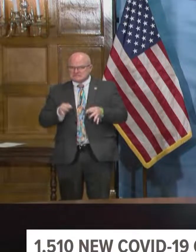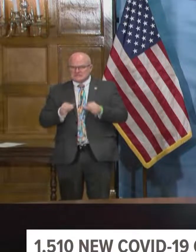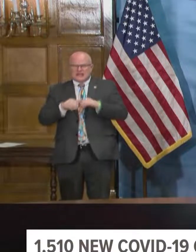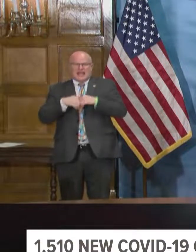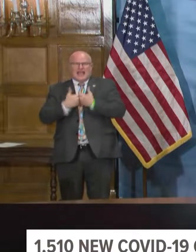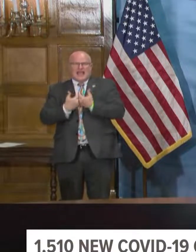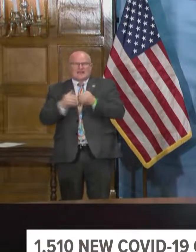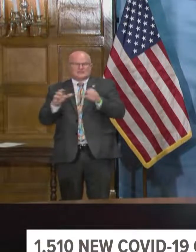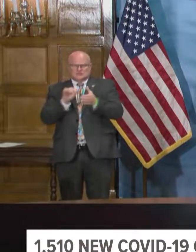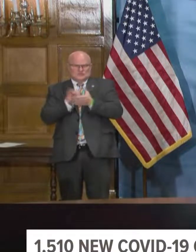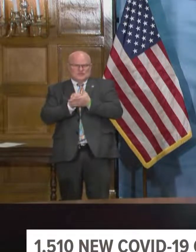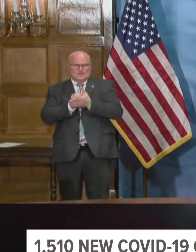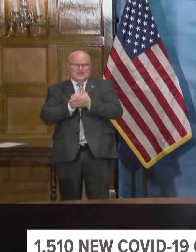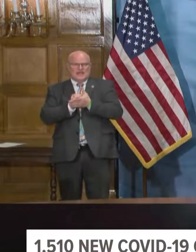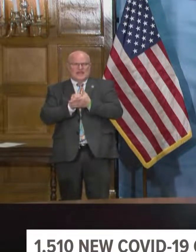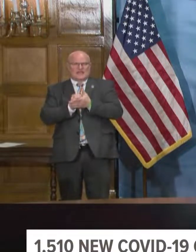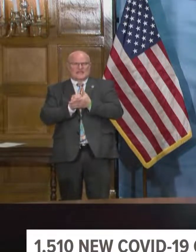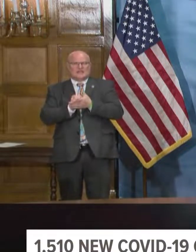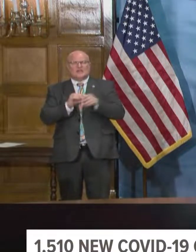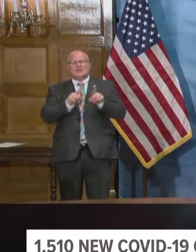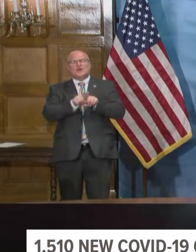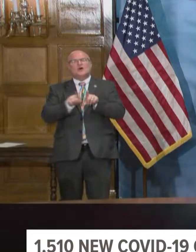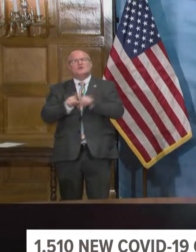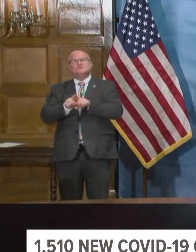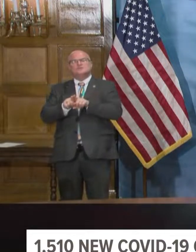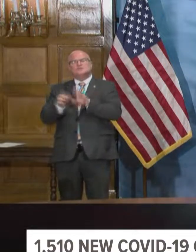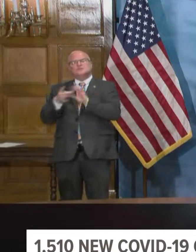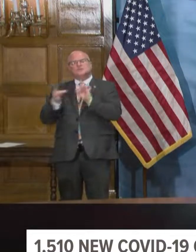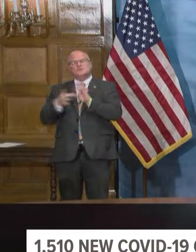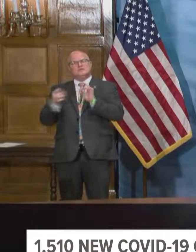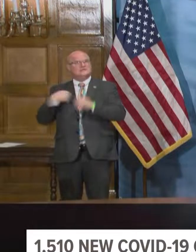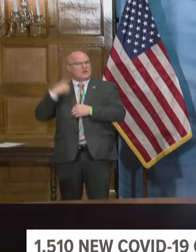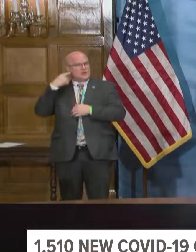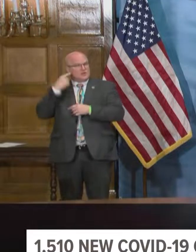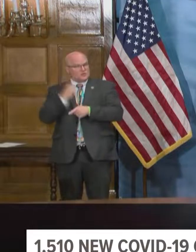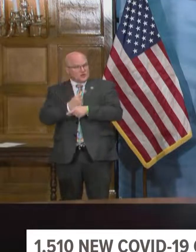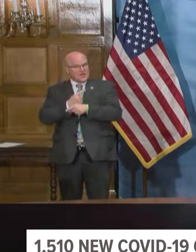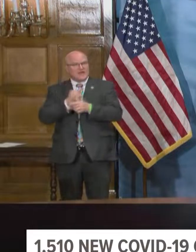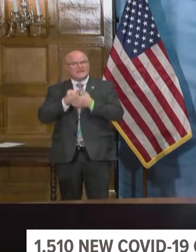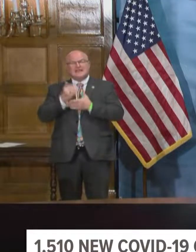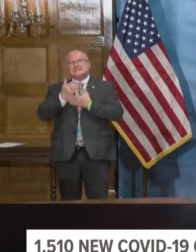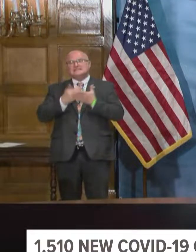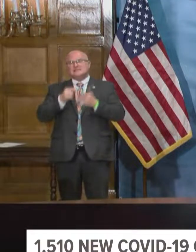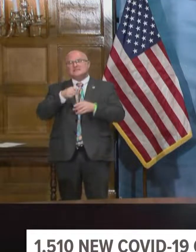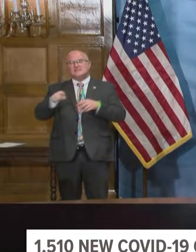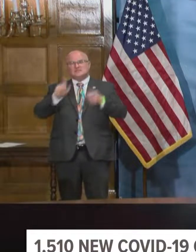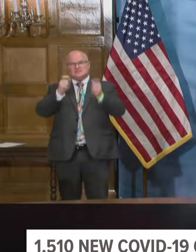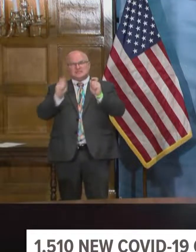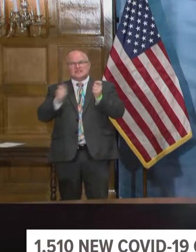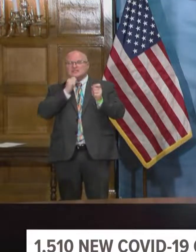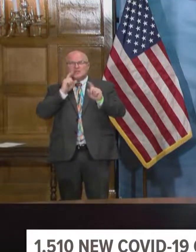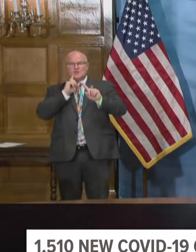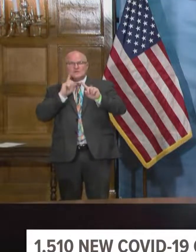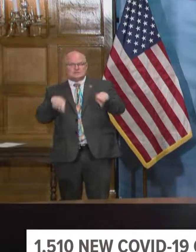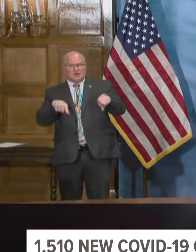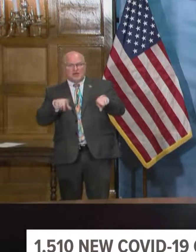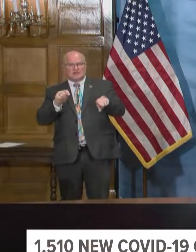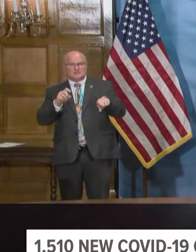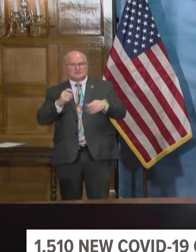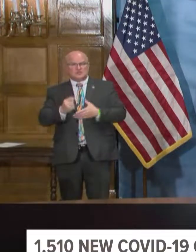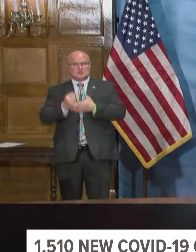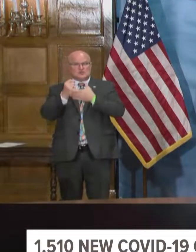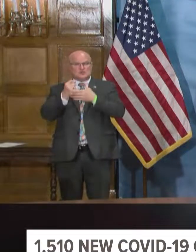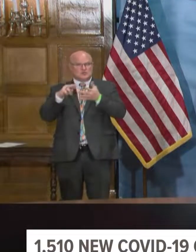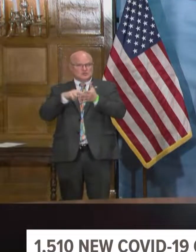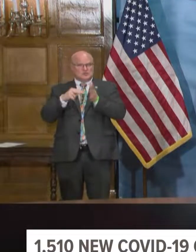do that? And also, you mentioned, if I heard you right, that some of those variants don't respond as well to the treatment. So you're talking